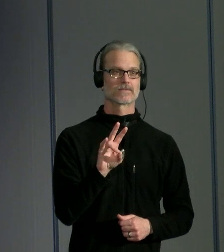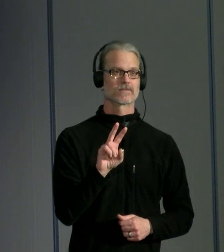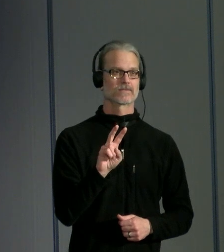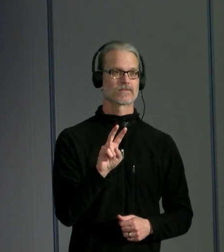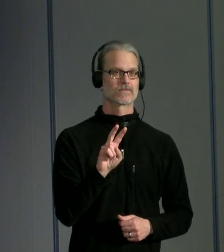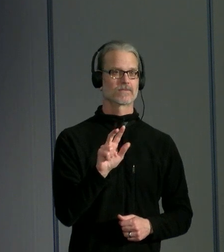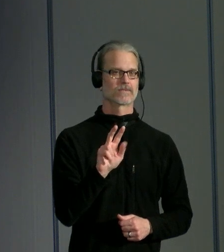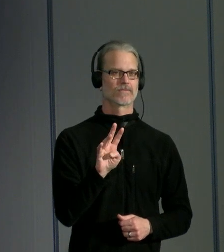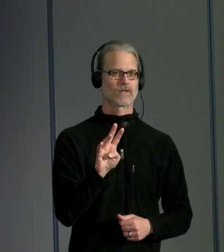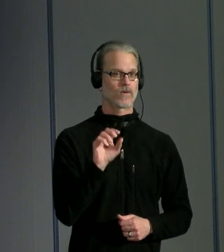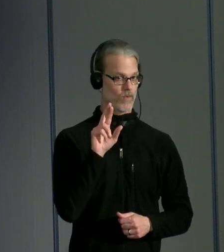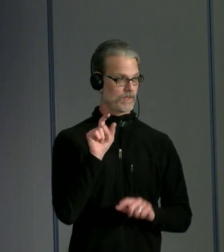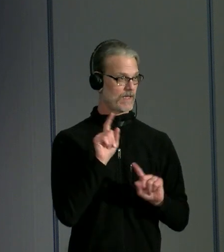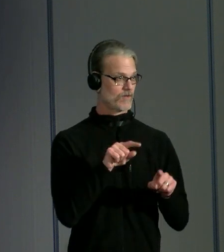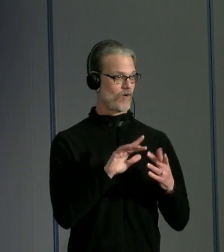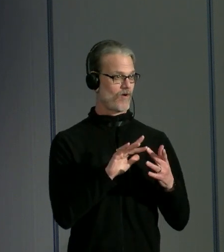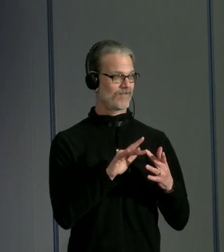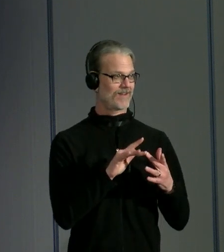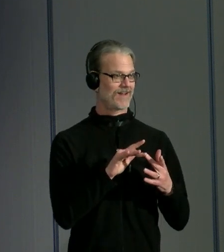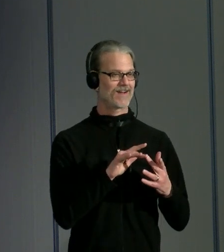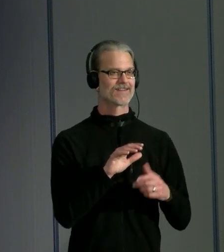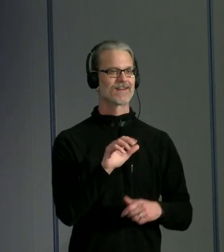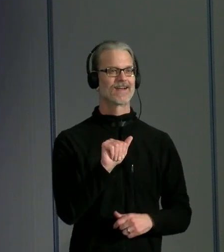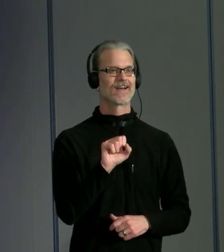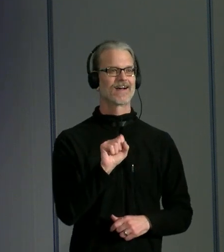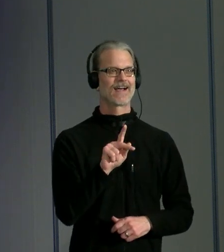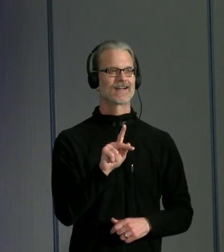800-526-7234, or you can visit us on our website at